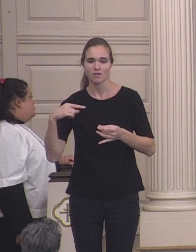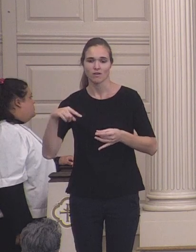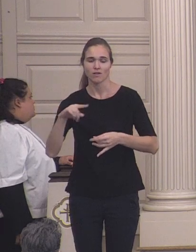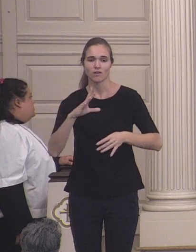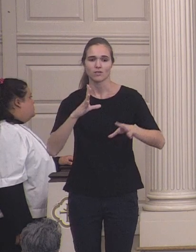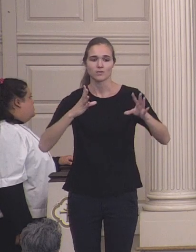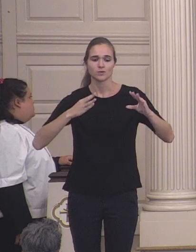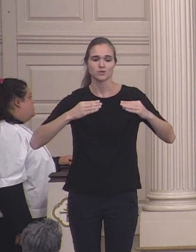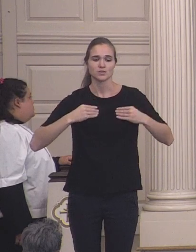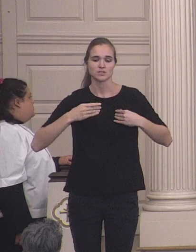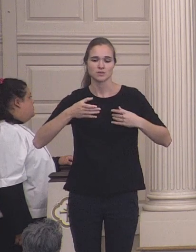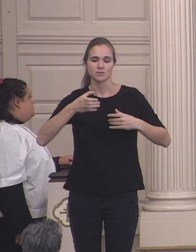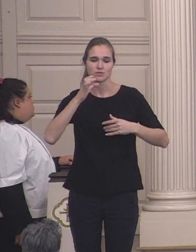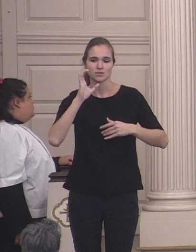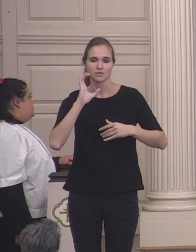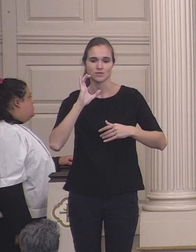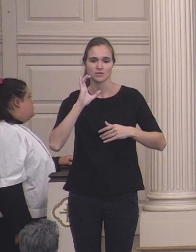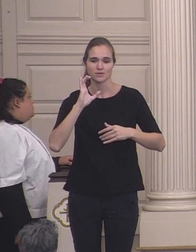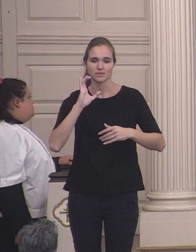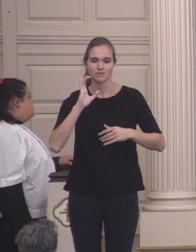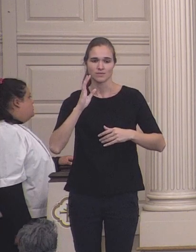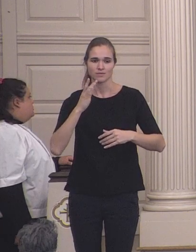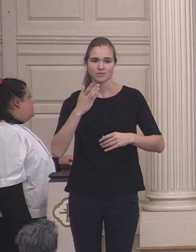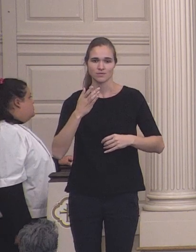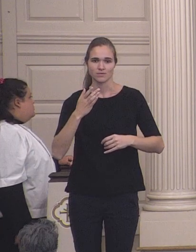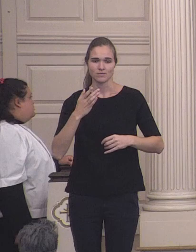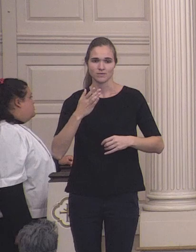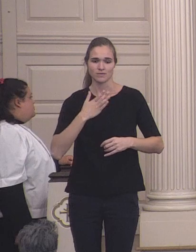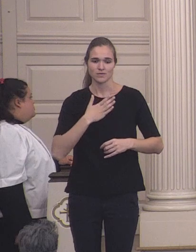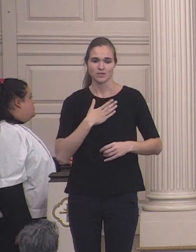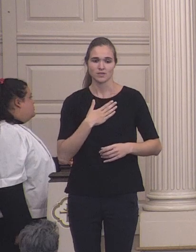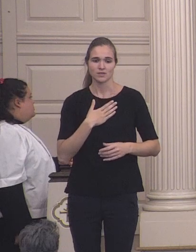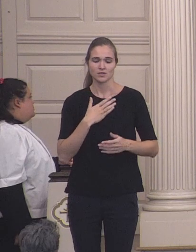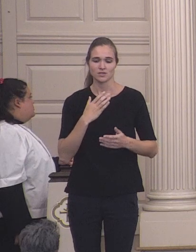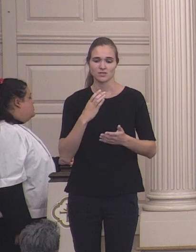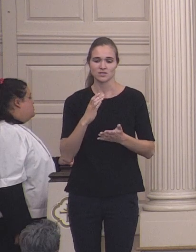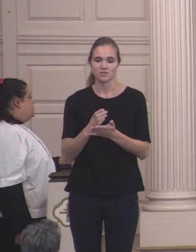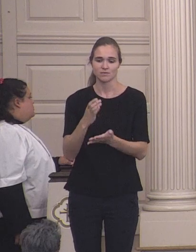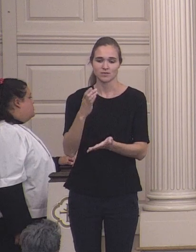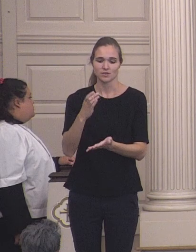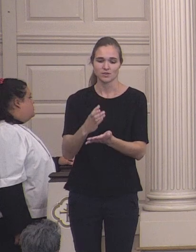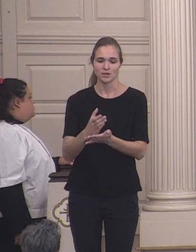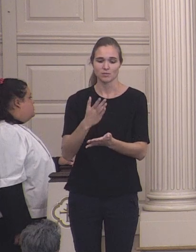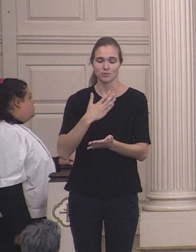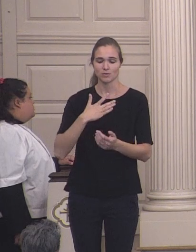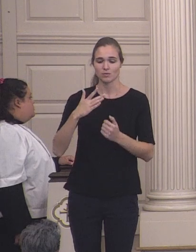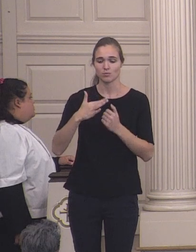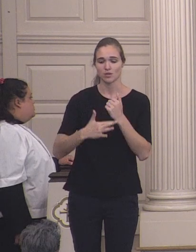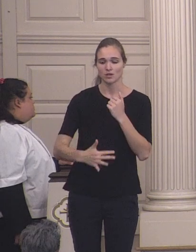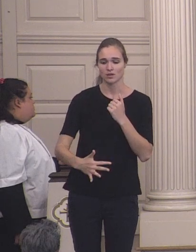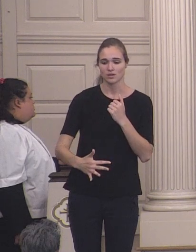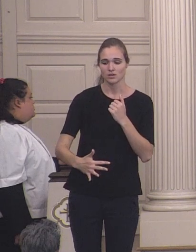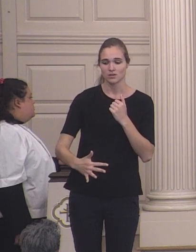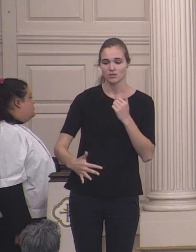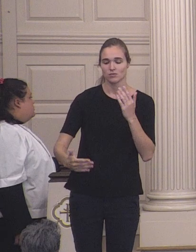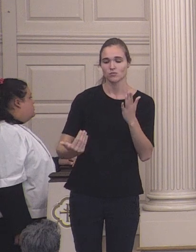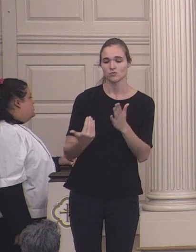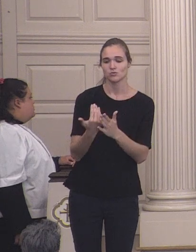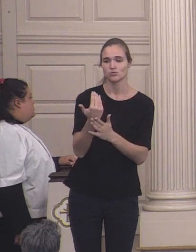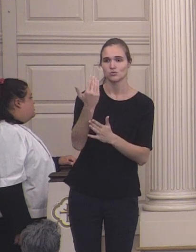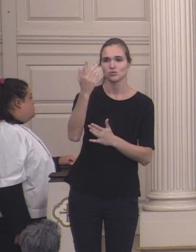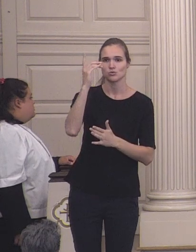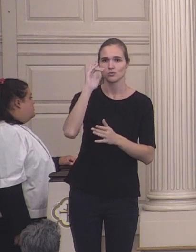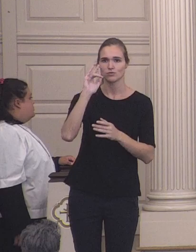"Take this, all of you, and drink from it, for this is the chalice of my blood, the blood of the new